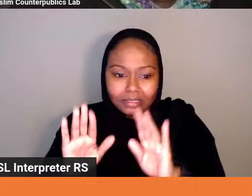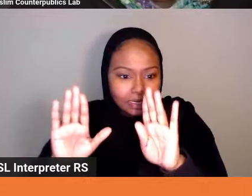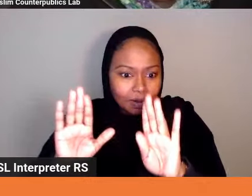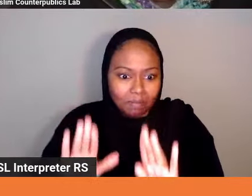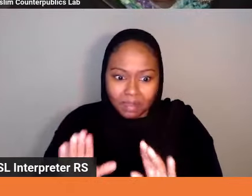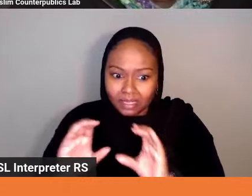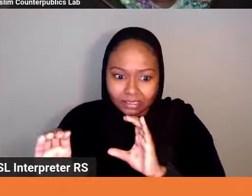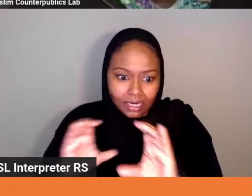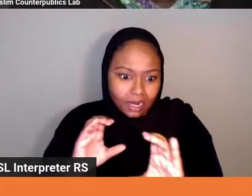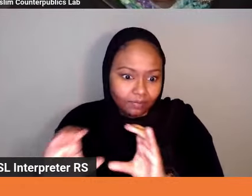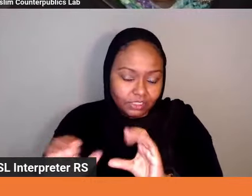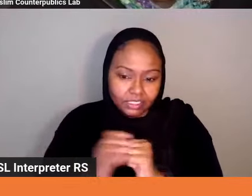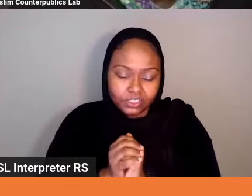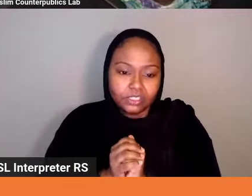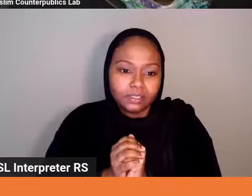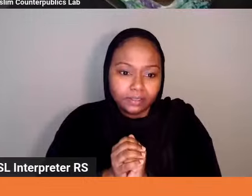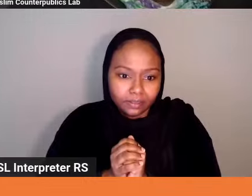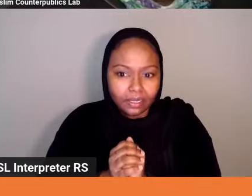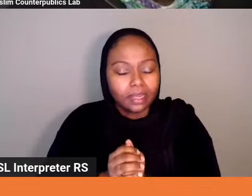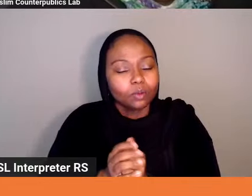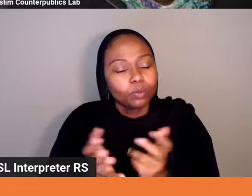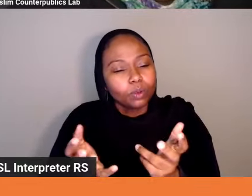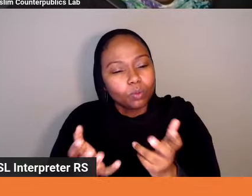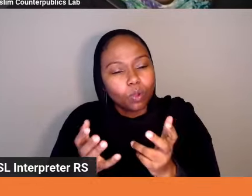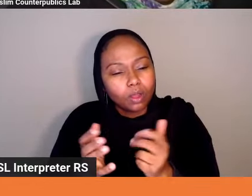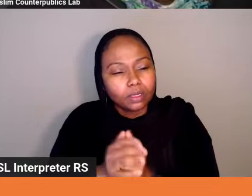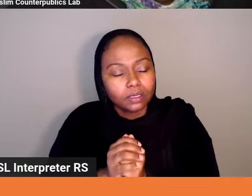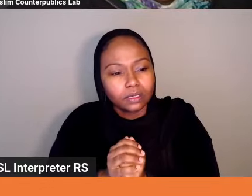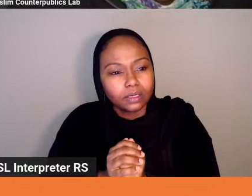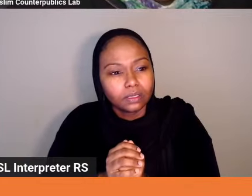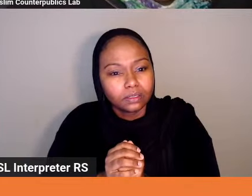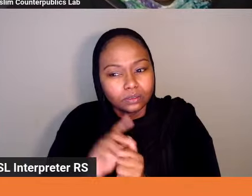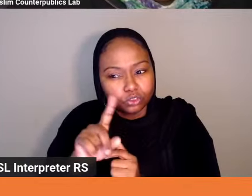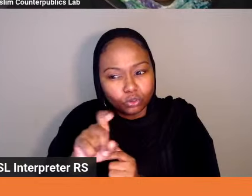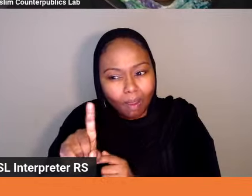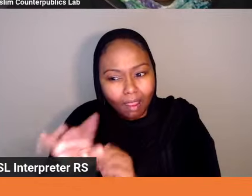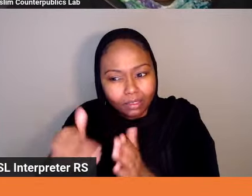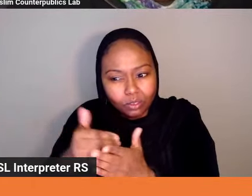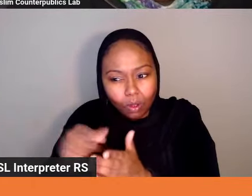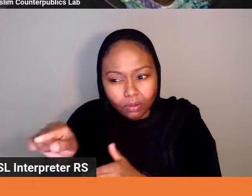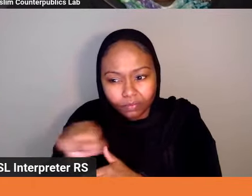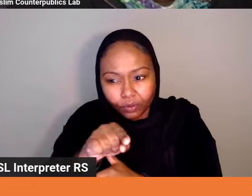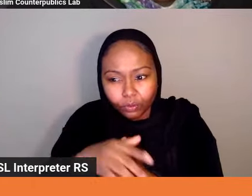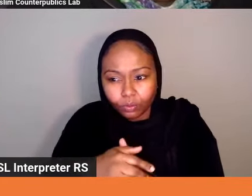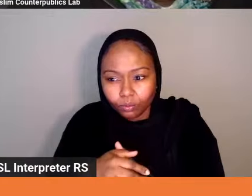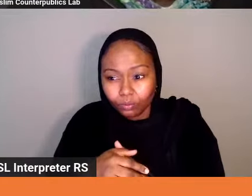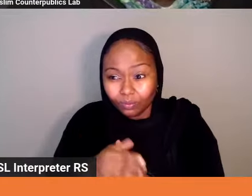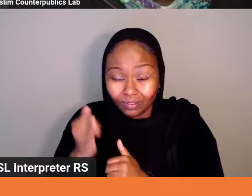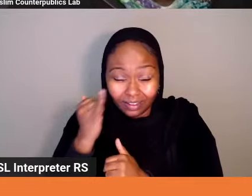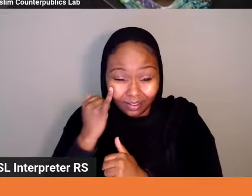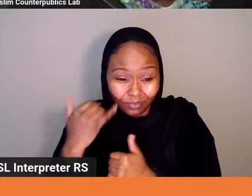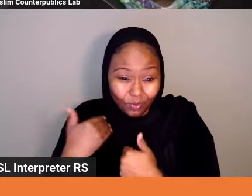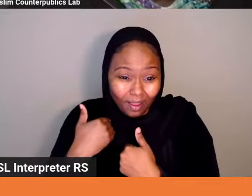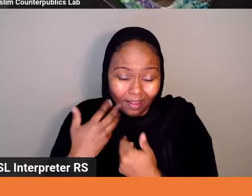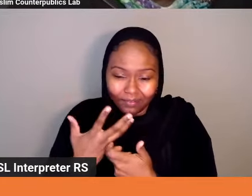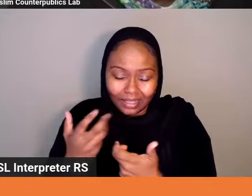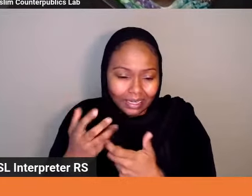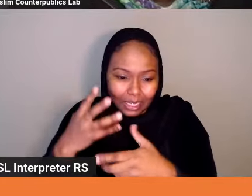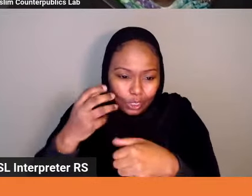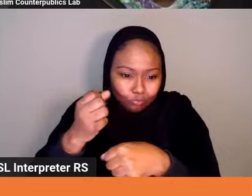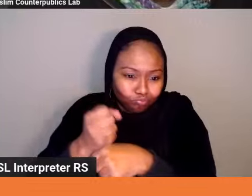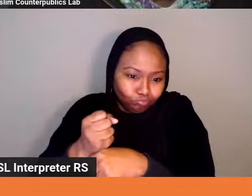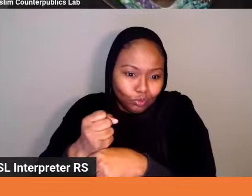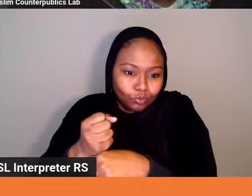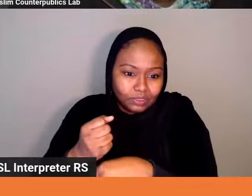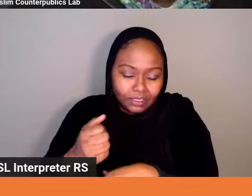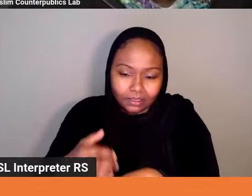conversation. And we wanted to ask all of you if there are any closing remarks that